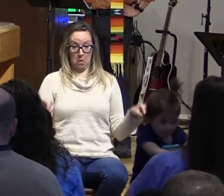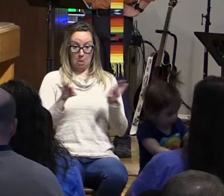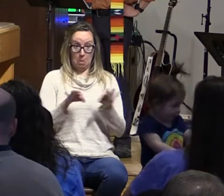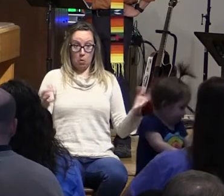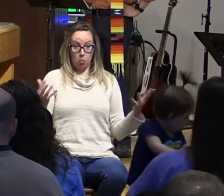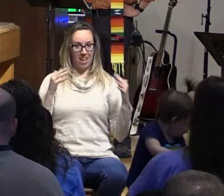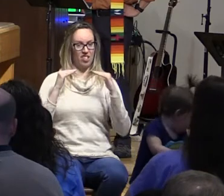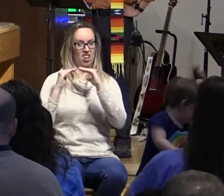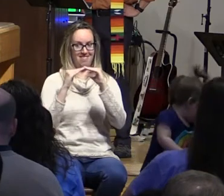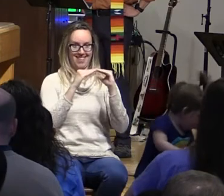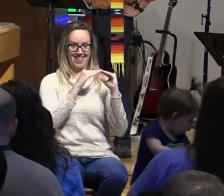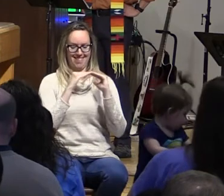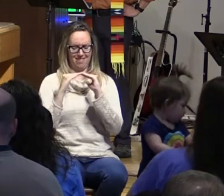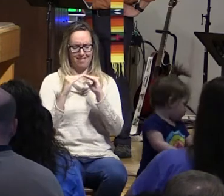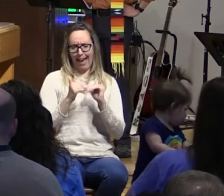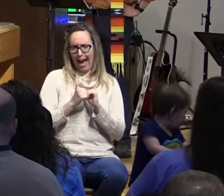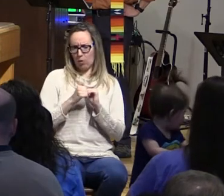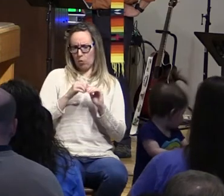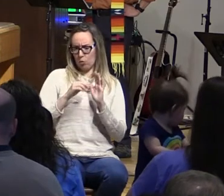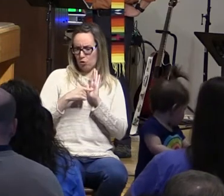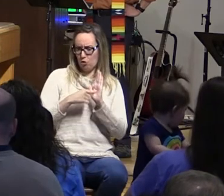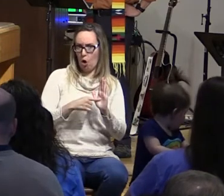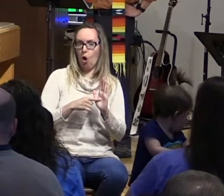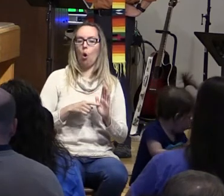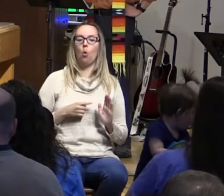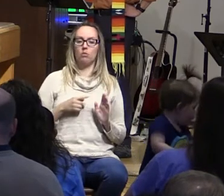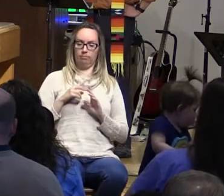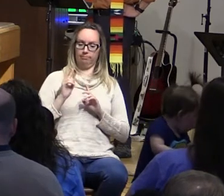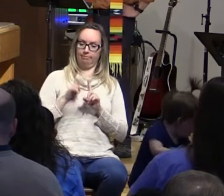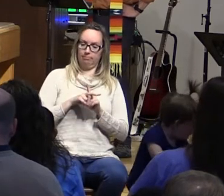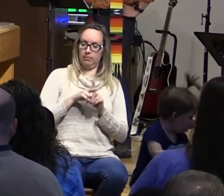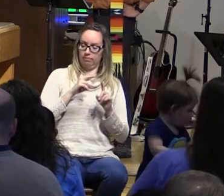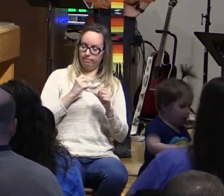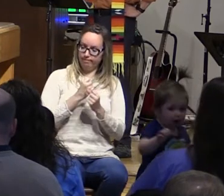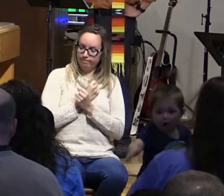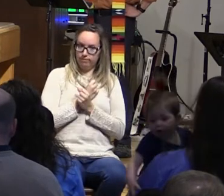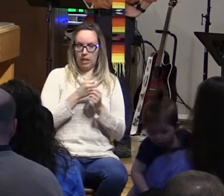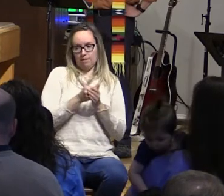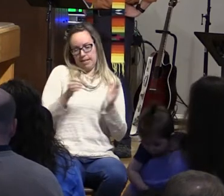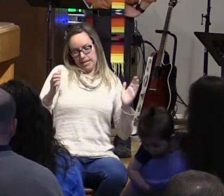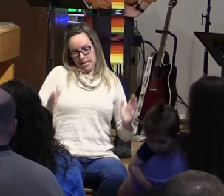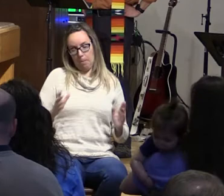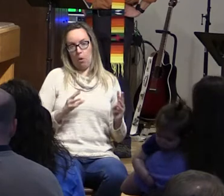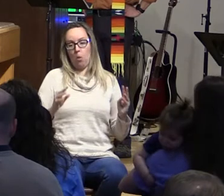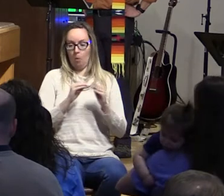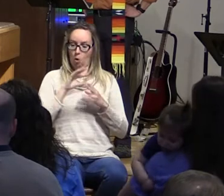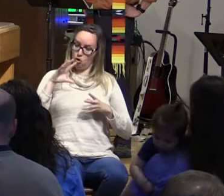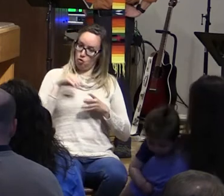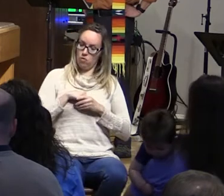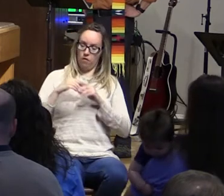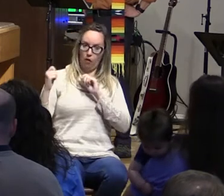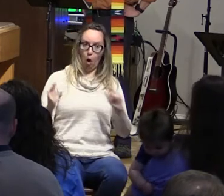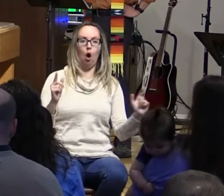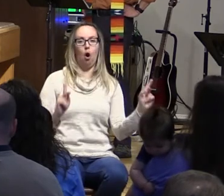a means of loving our neighbor and making your world a more inclusive and sacred home for all